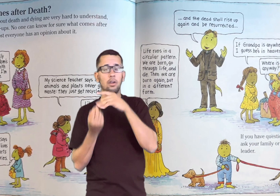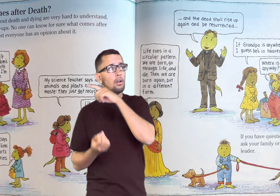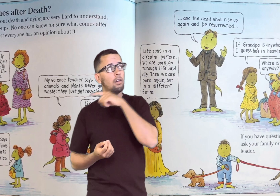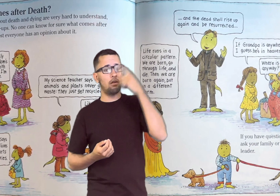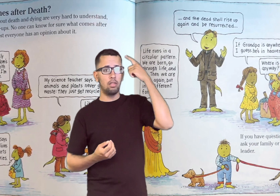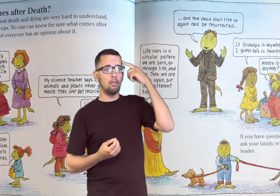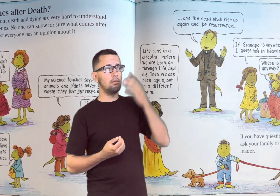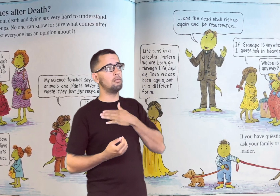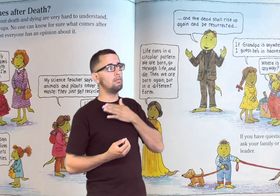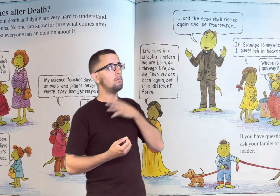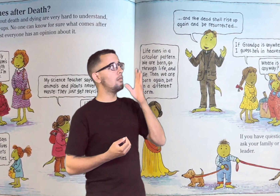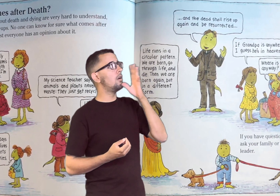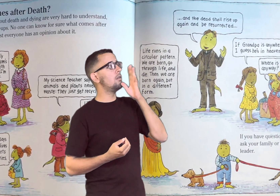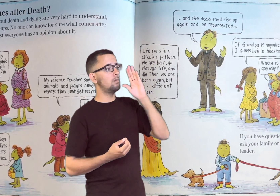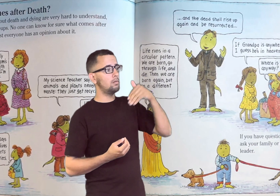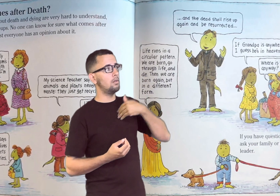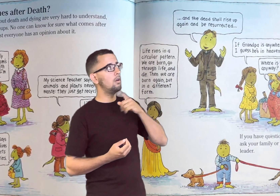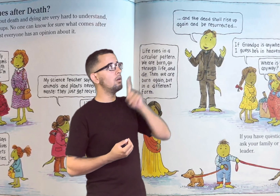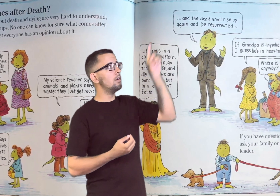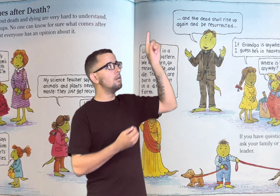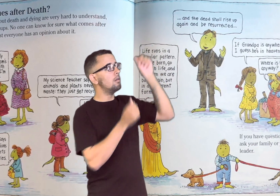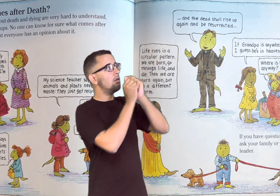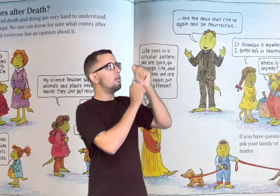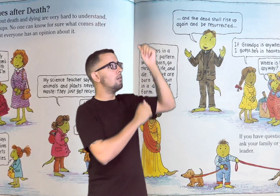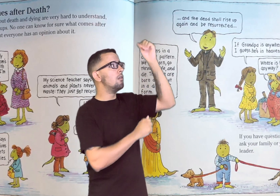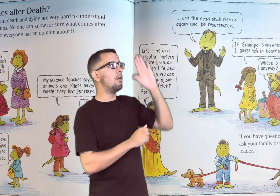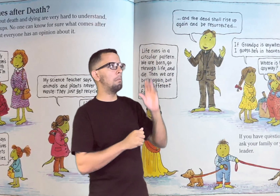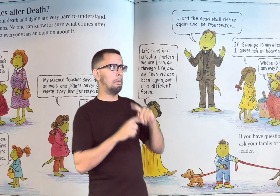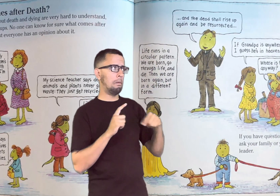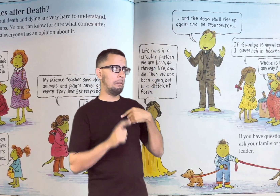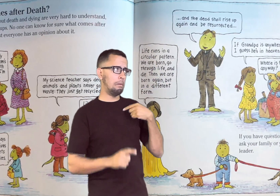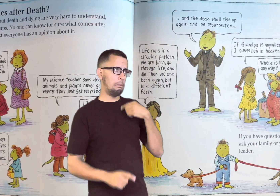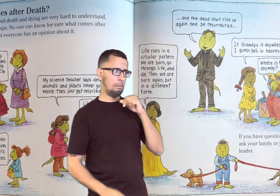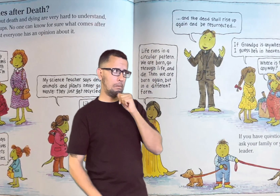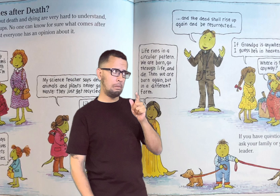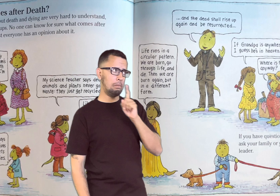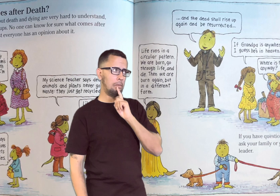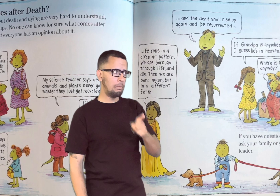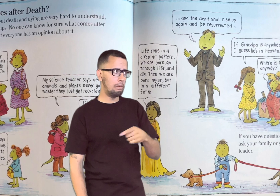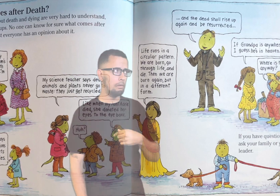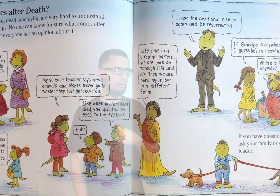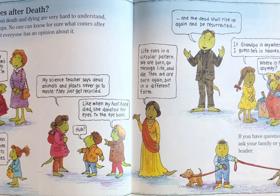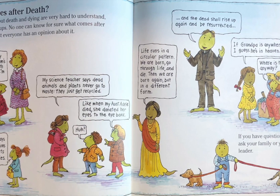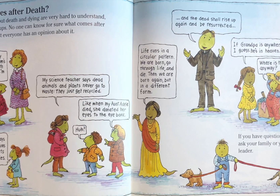My family thinks Mom's soul is with God, but I'm not sure.